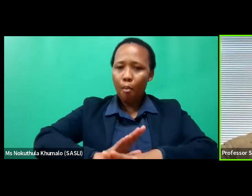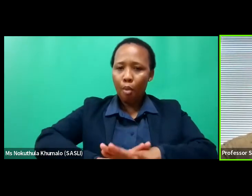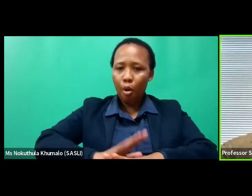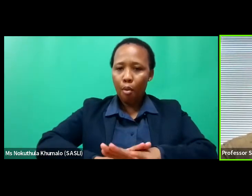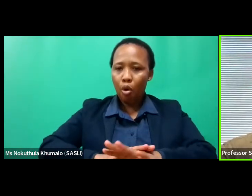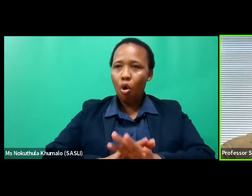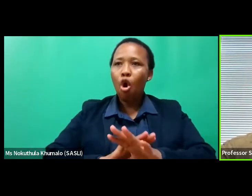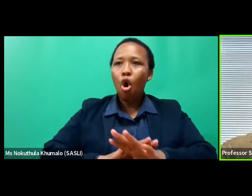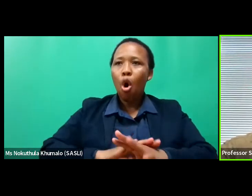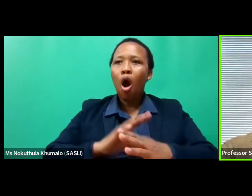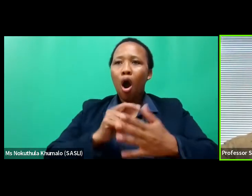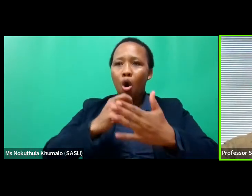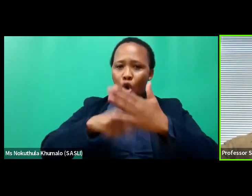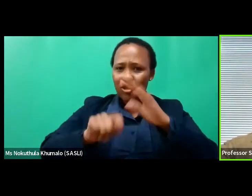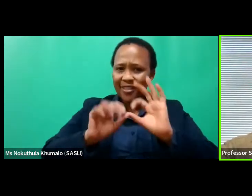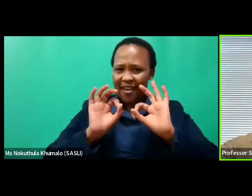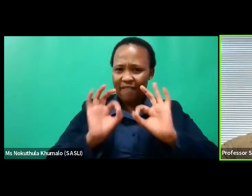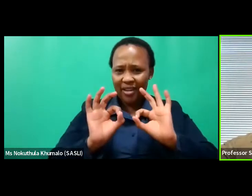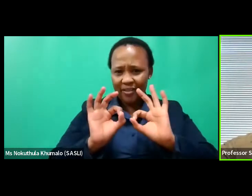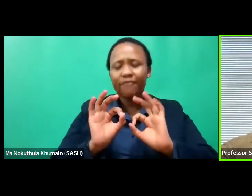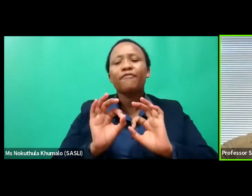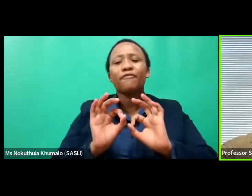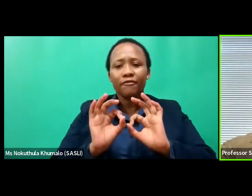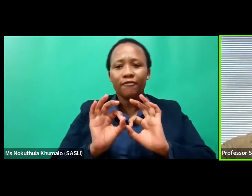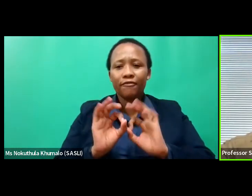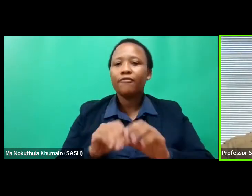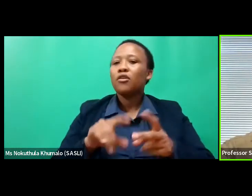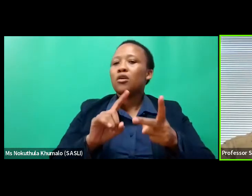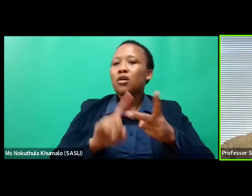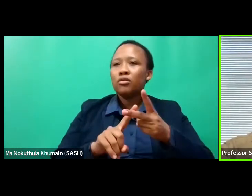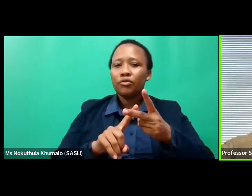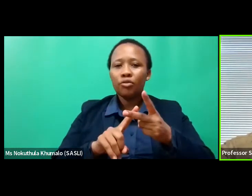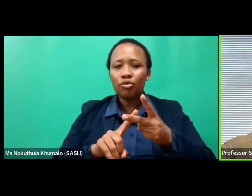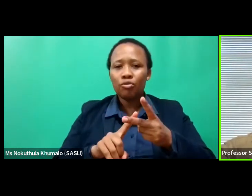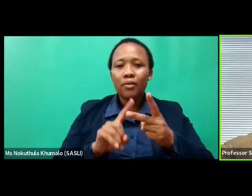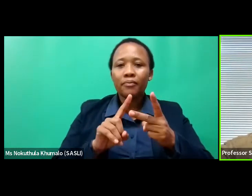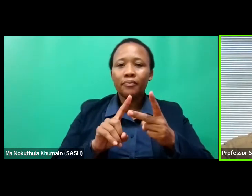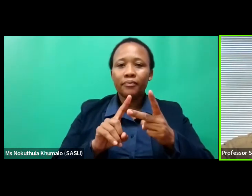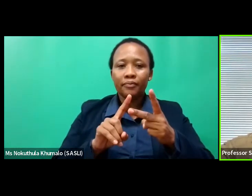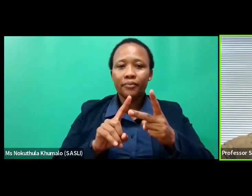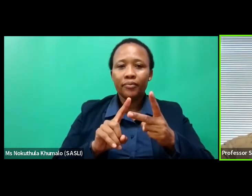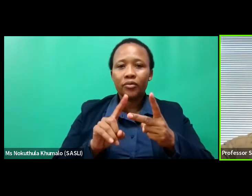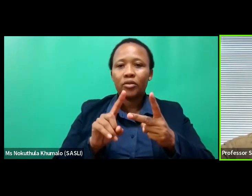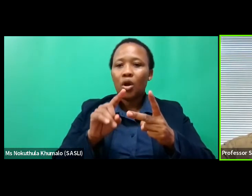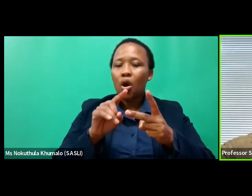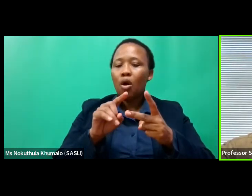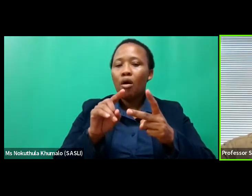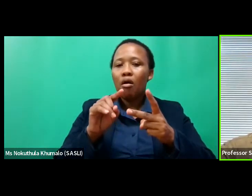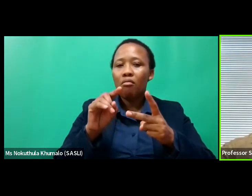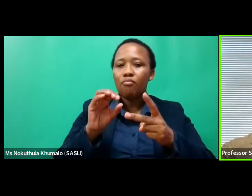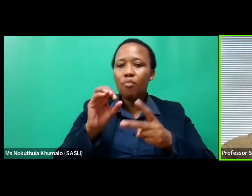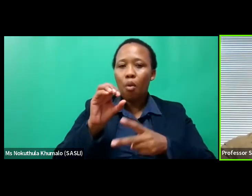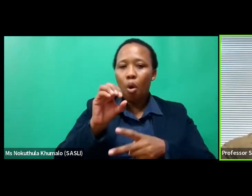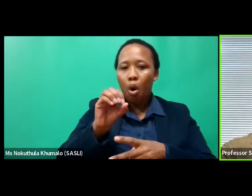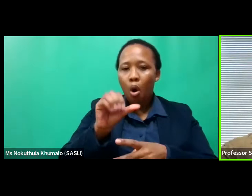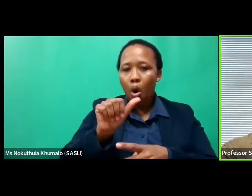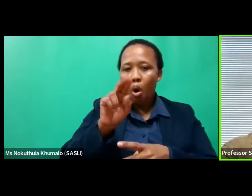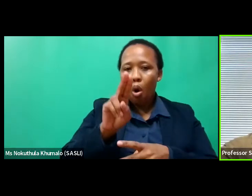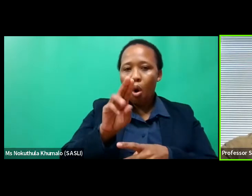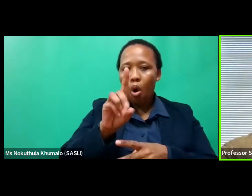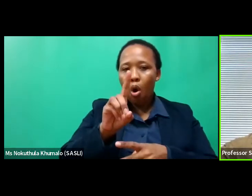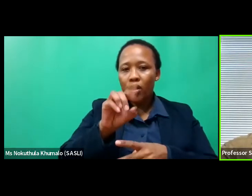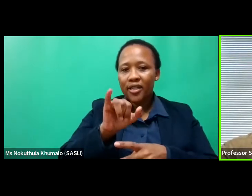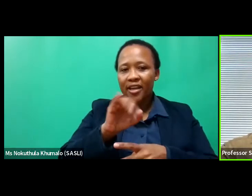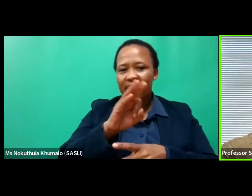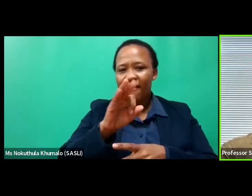containment measures, neo-vocationalism, the commodification of knowledge. Just think about it. Many of